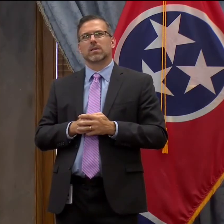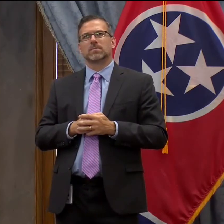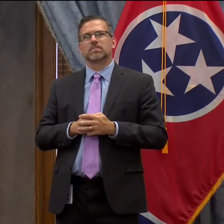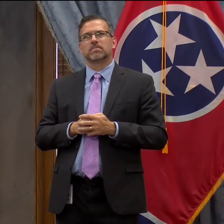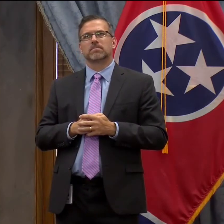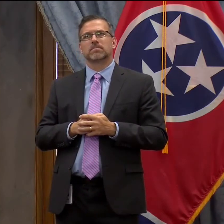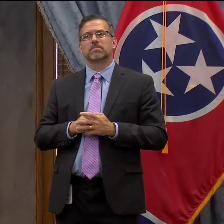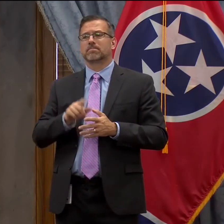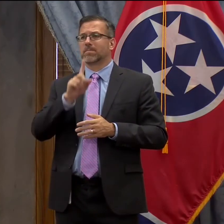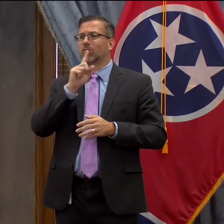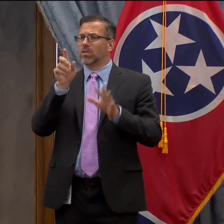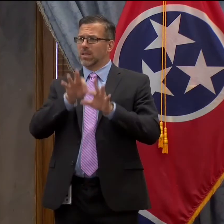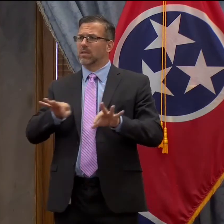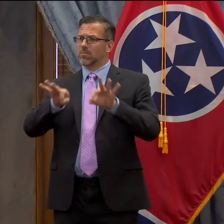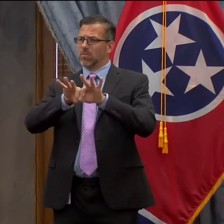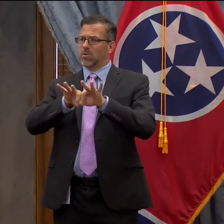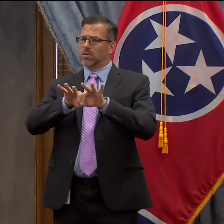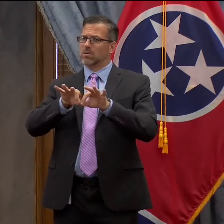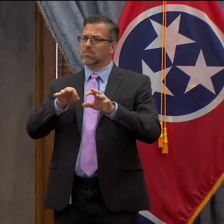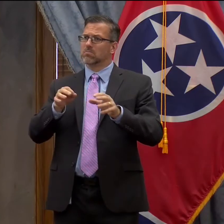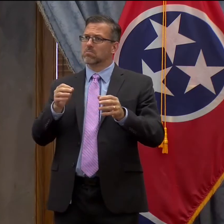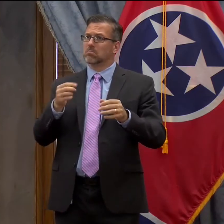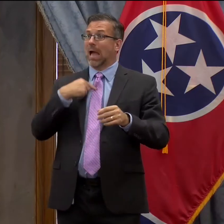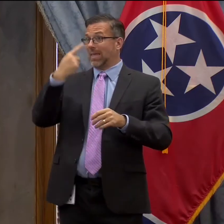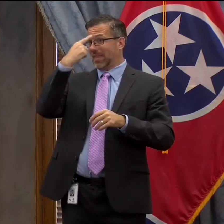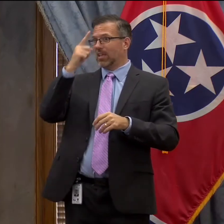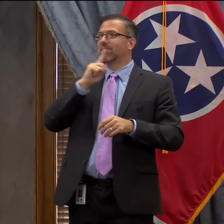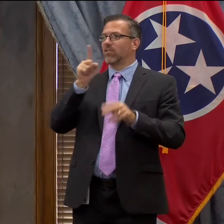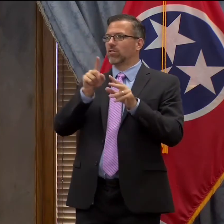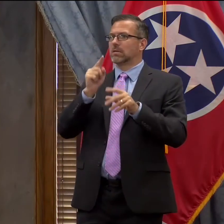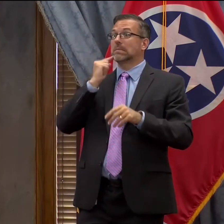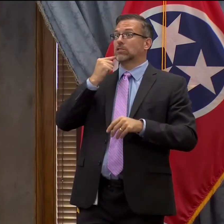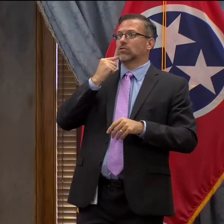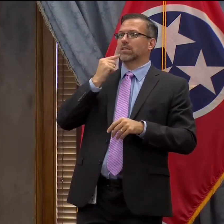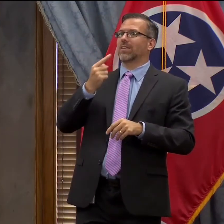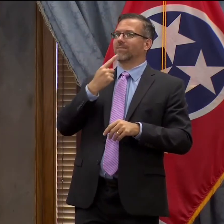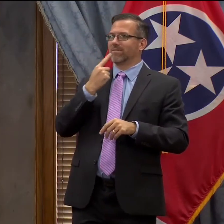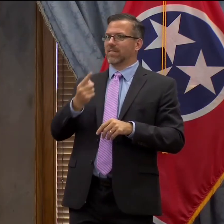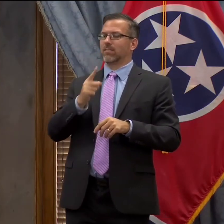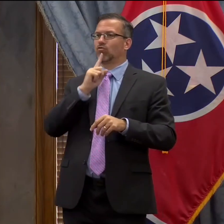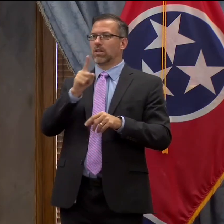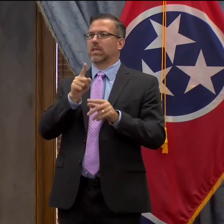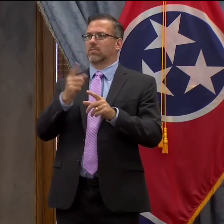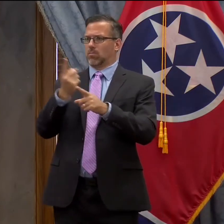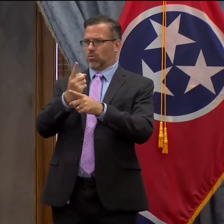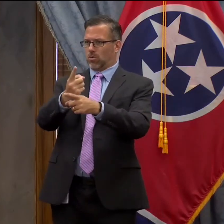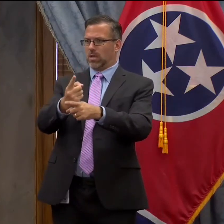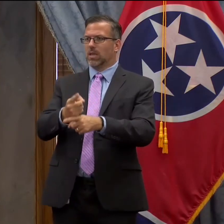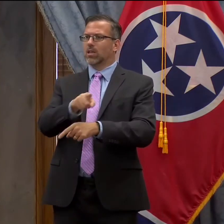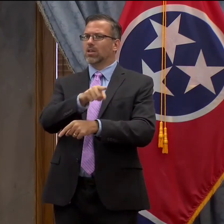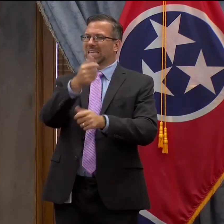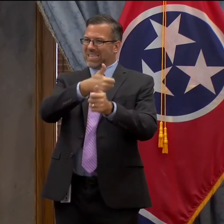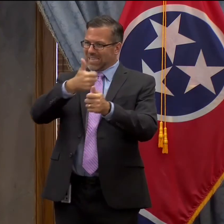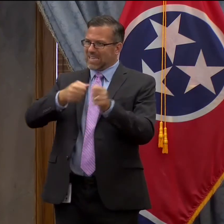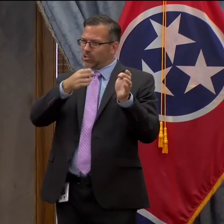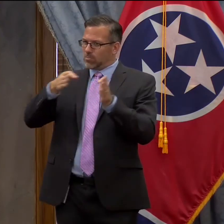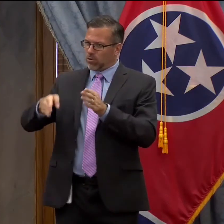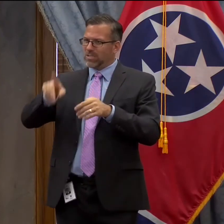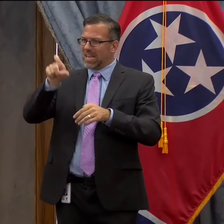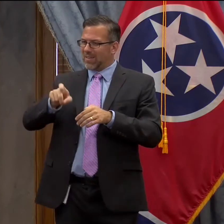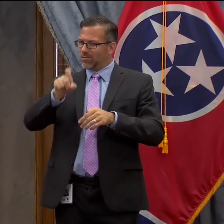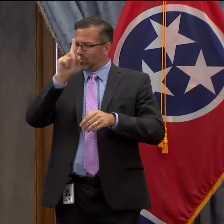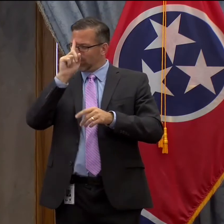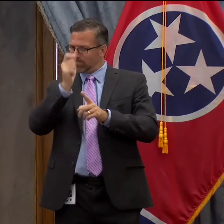I think it's really important that people know that I think it's very serious. I think it's very appropriate. I think that you do have to make your personal decisions, but you have